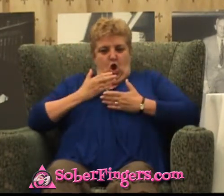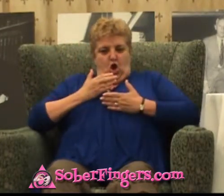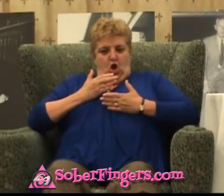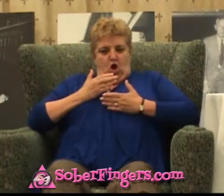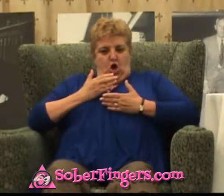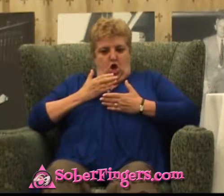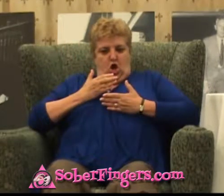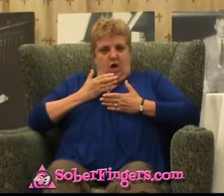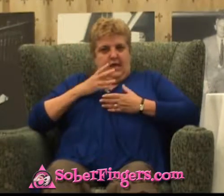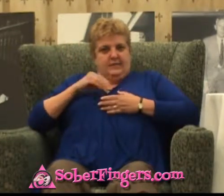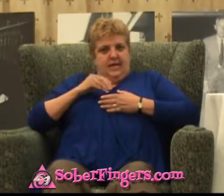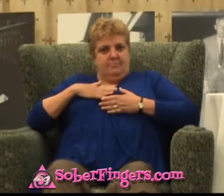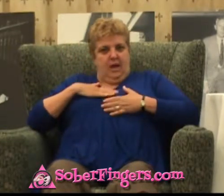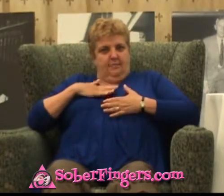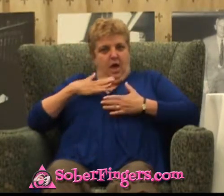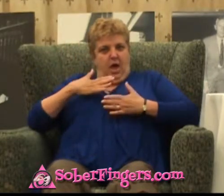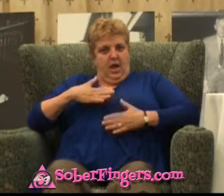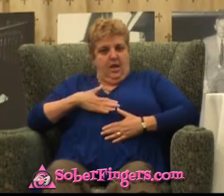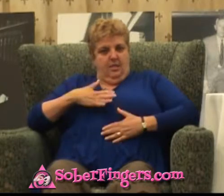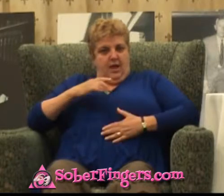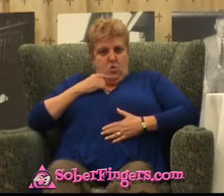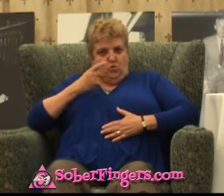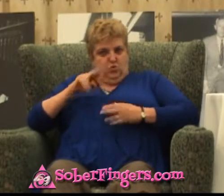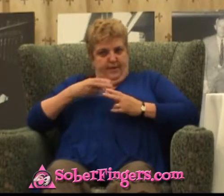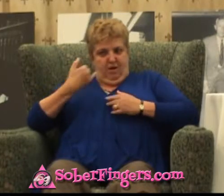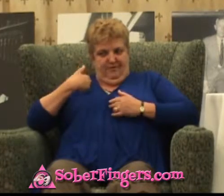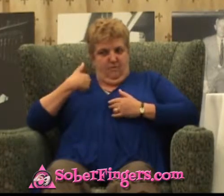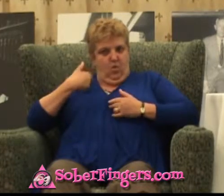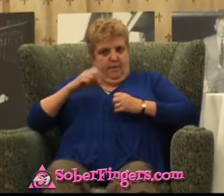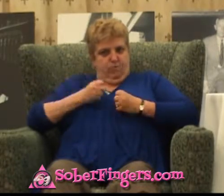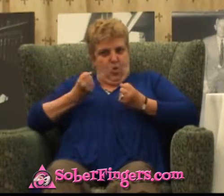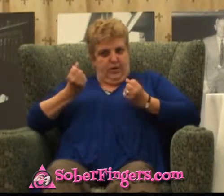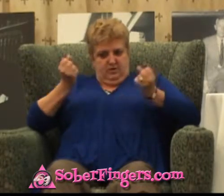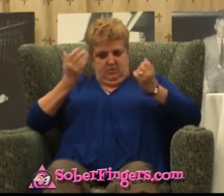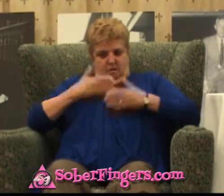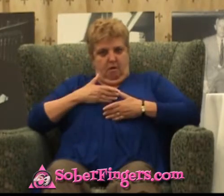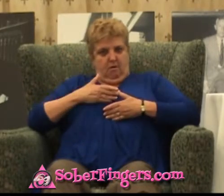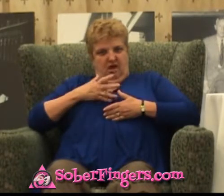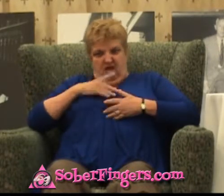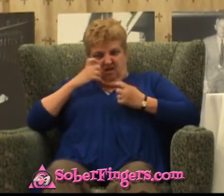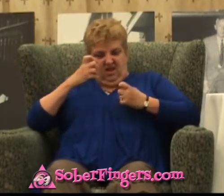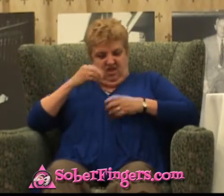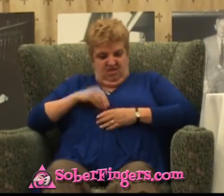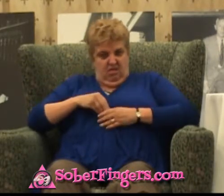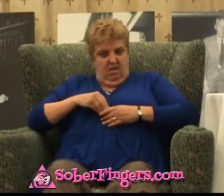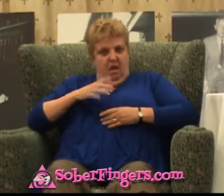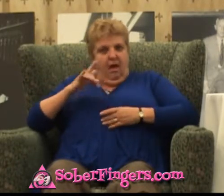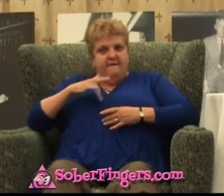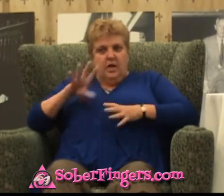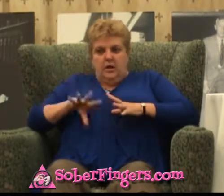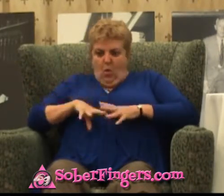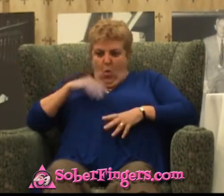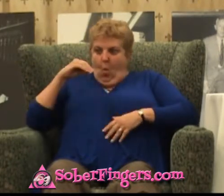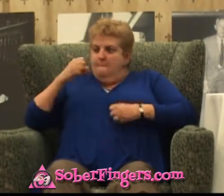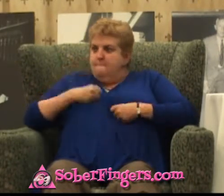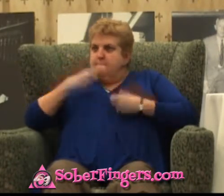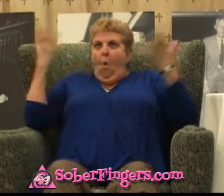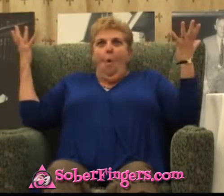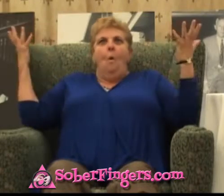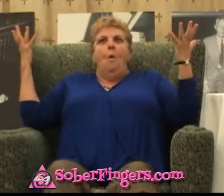shoo, and it closed all the way up. And it has never opened since. I did not know what was going to happen to me